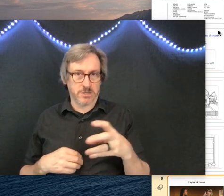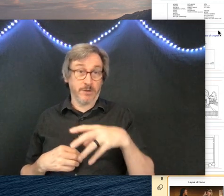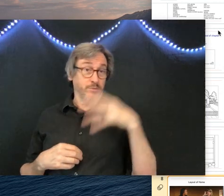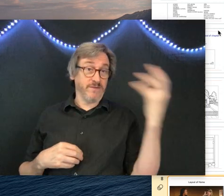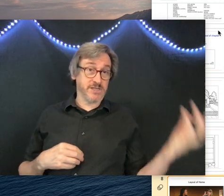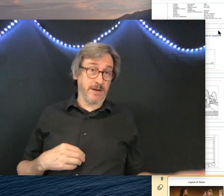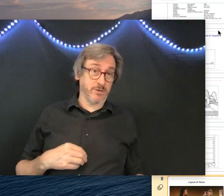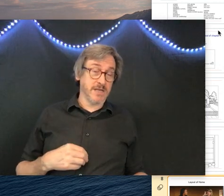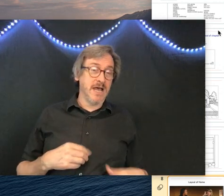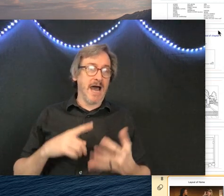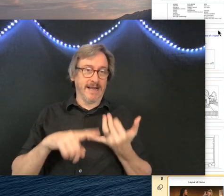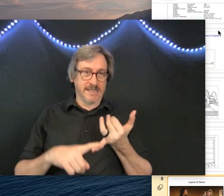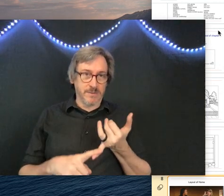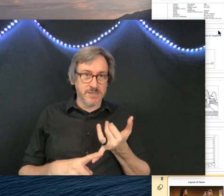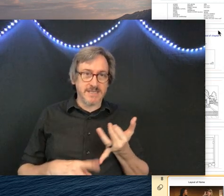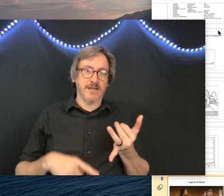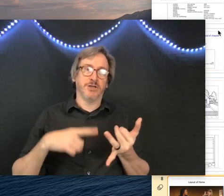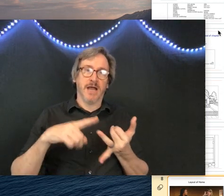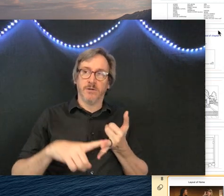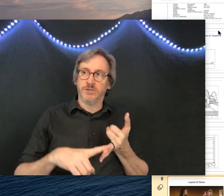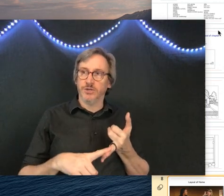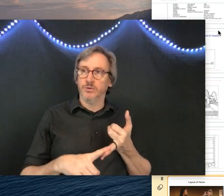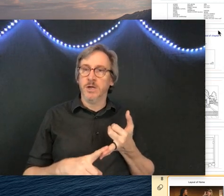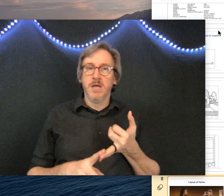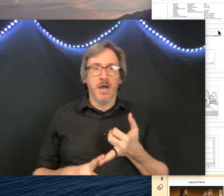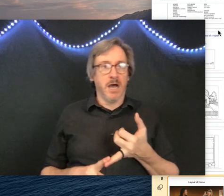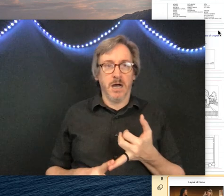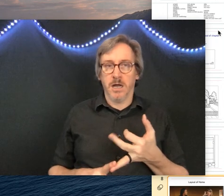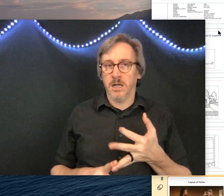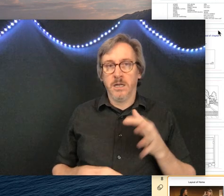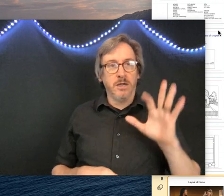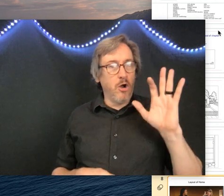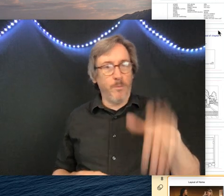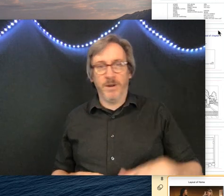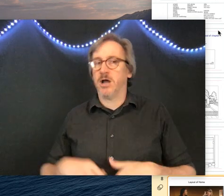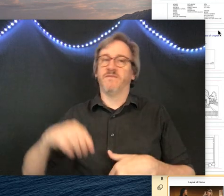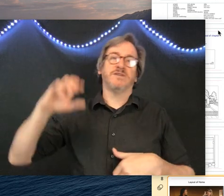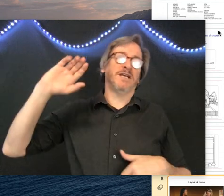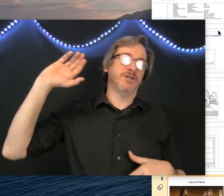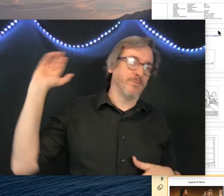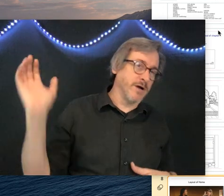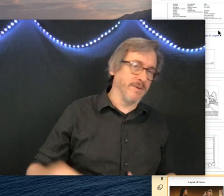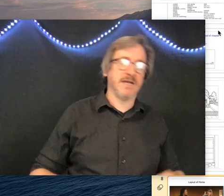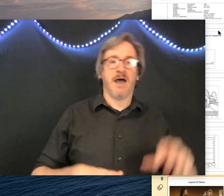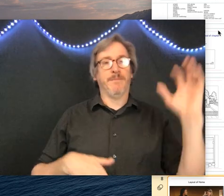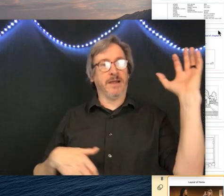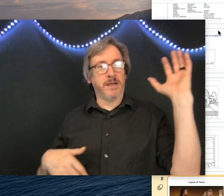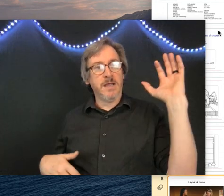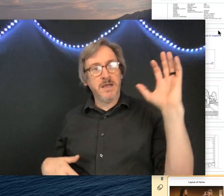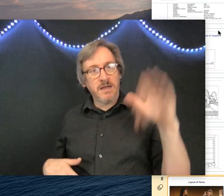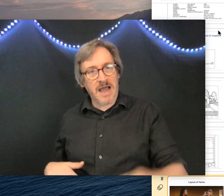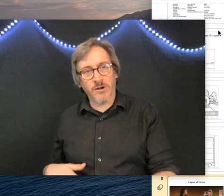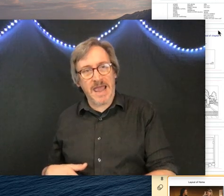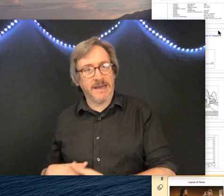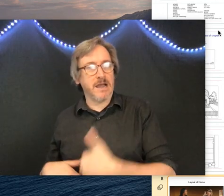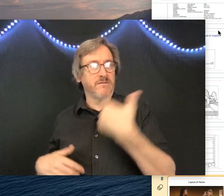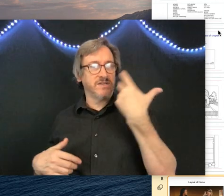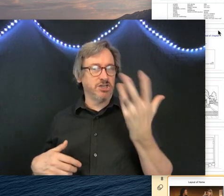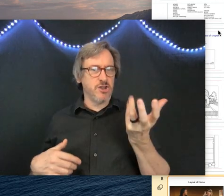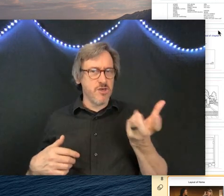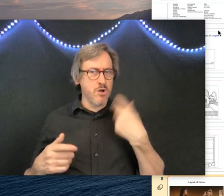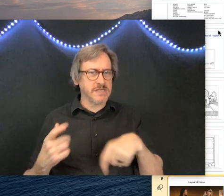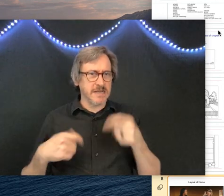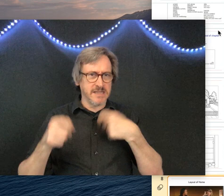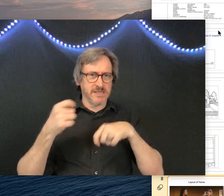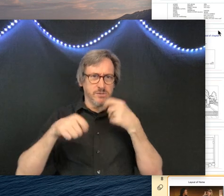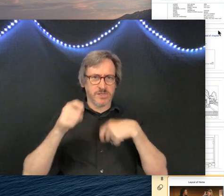we've talked about in previous chapters. How to get someone's attention, how to open a conversation, bring up a topic, how to end a